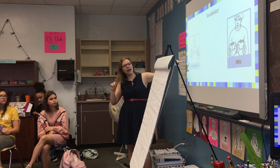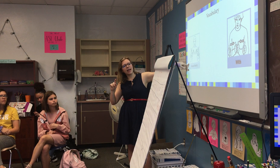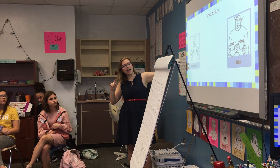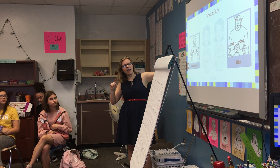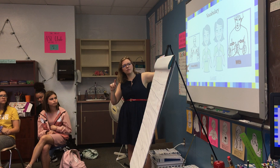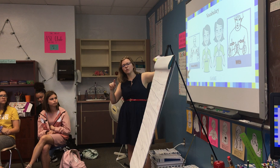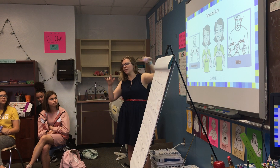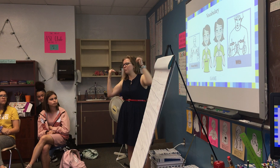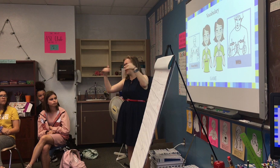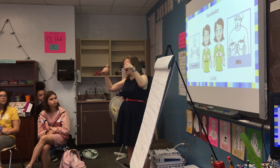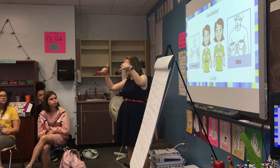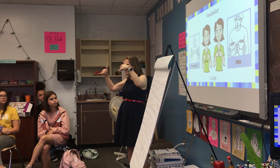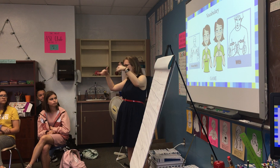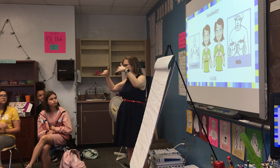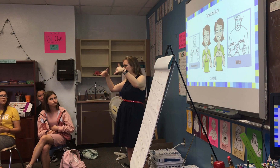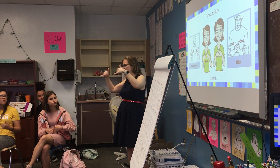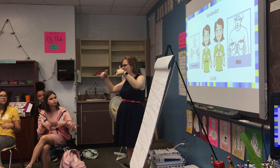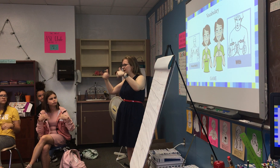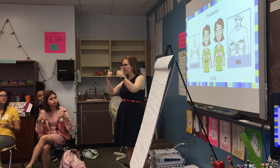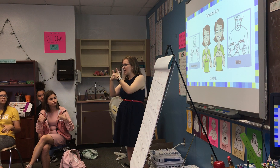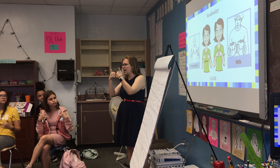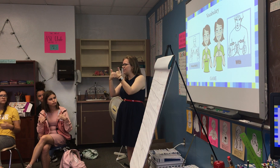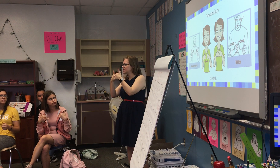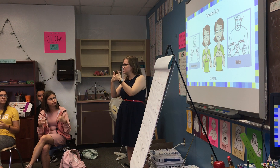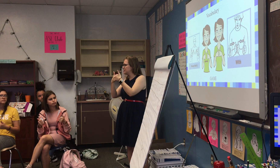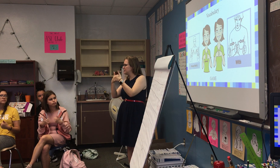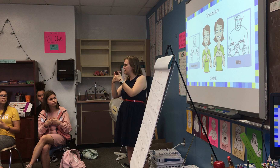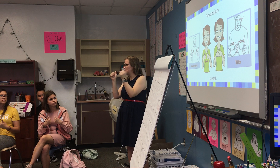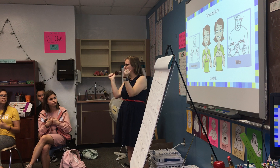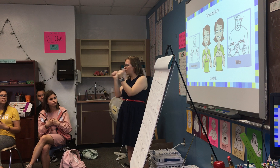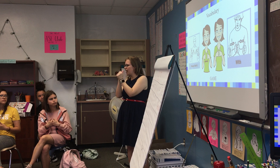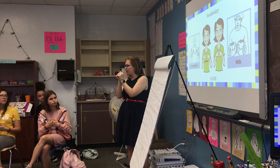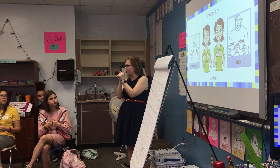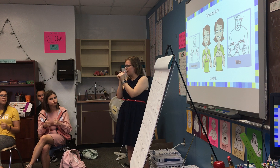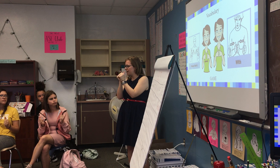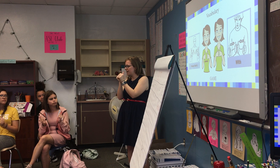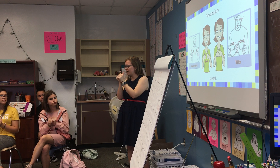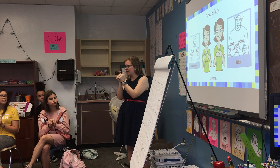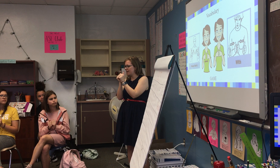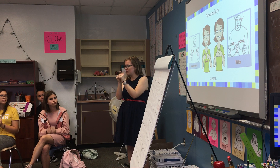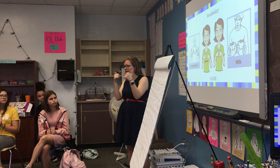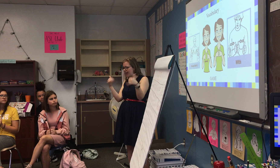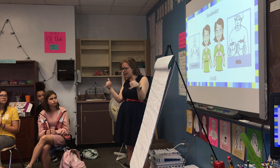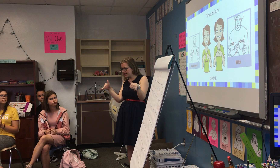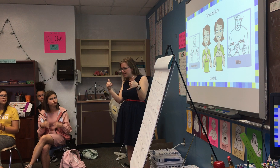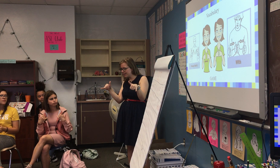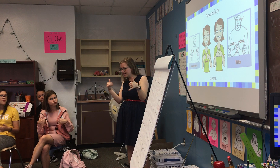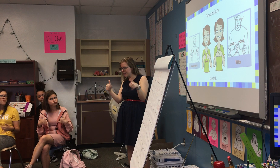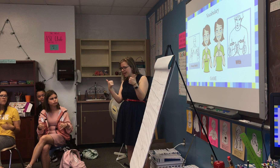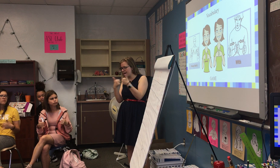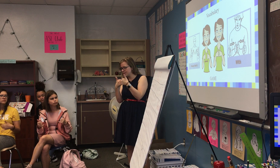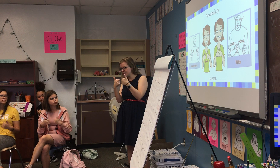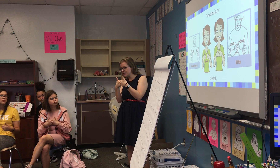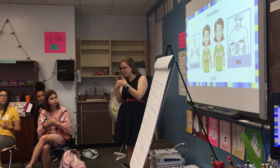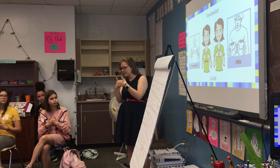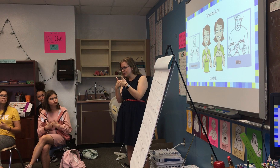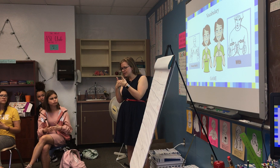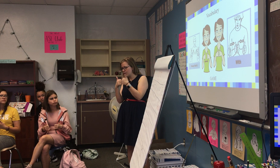play games with. Play games with. Play games